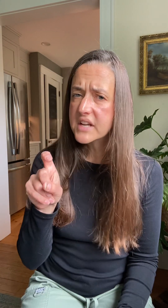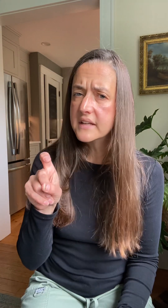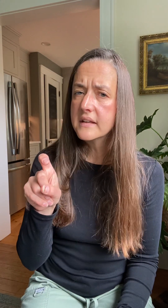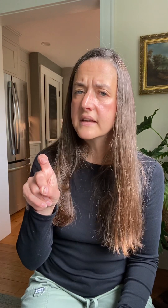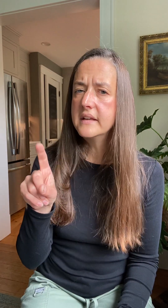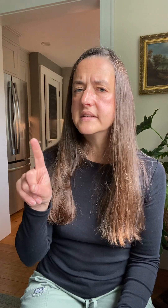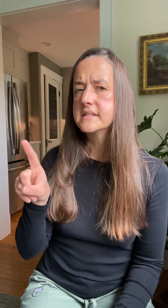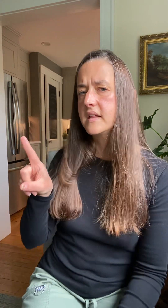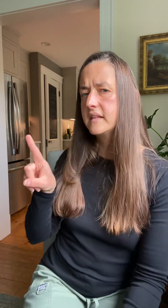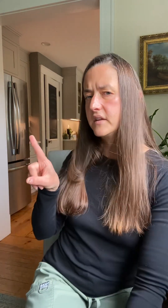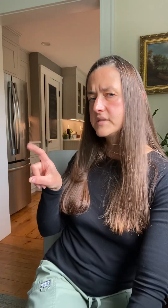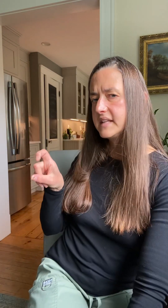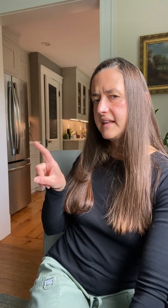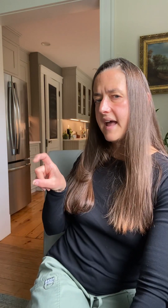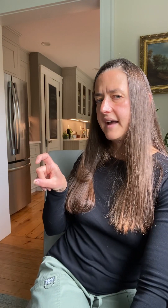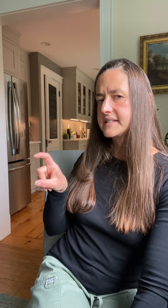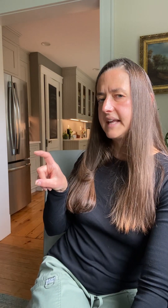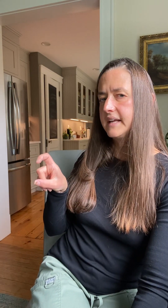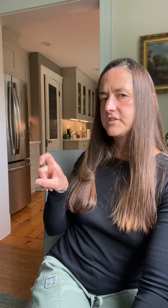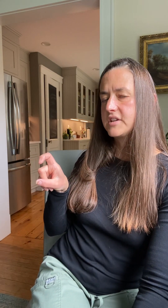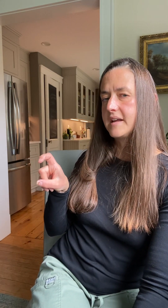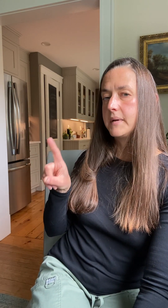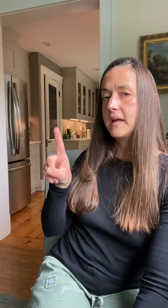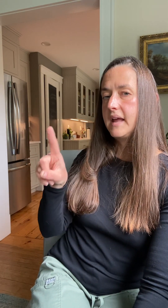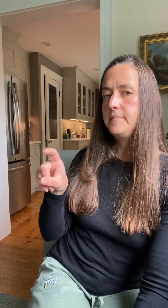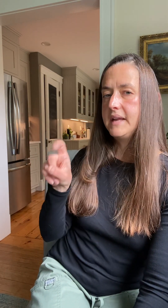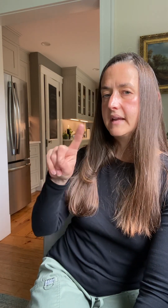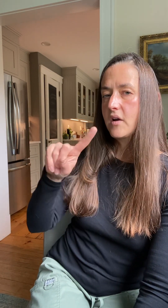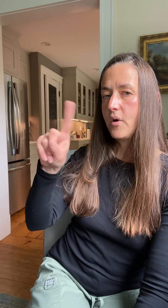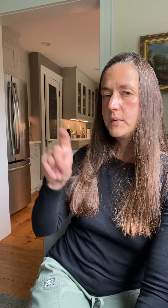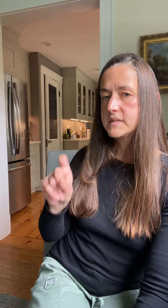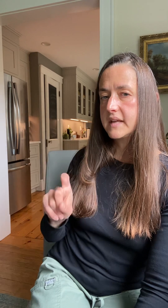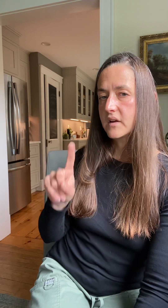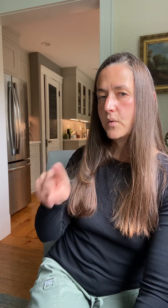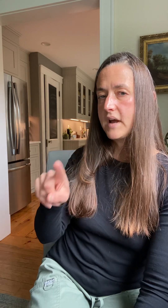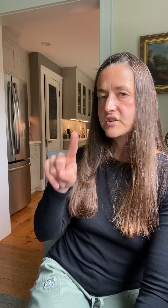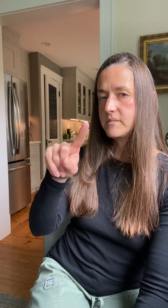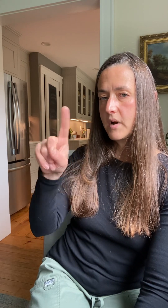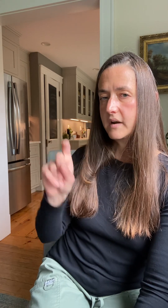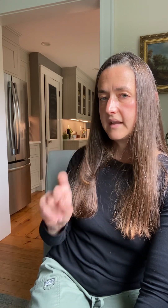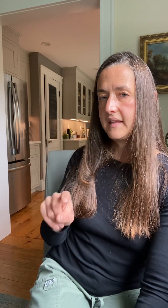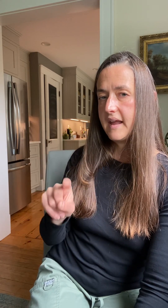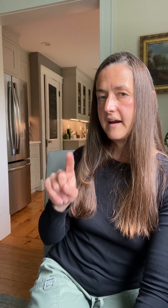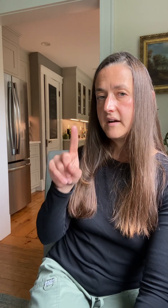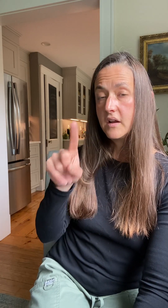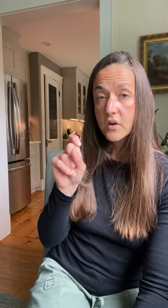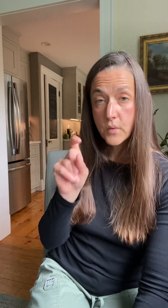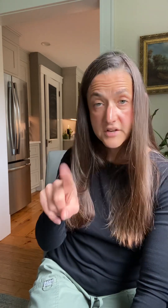Question is using the X hand shape and making almost like a question mark in the air.